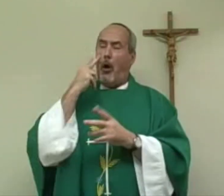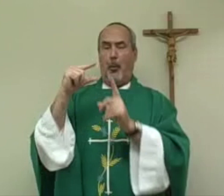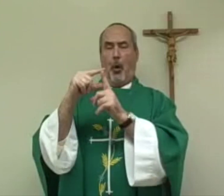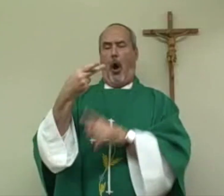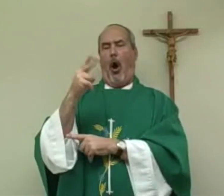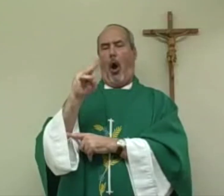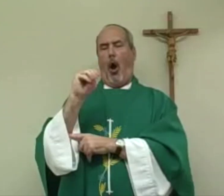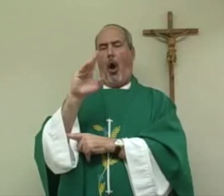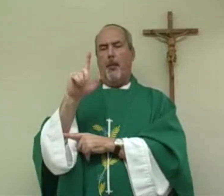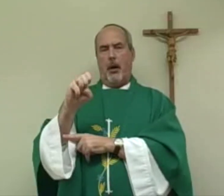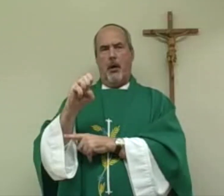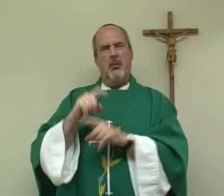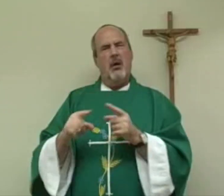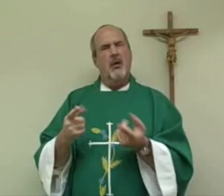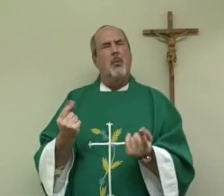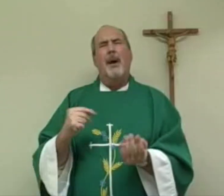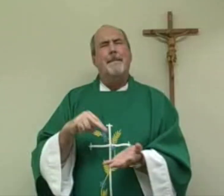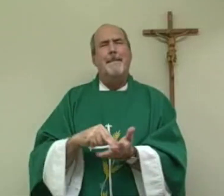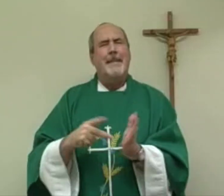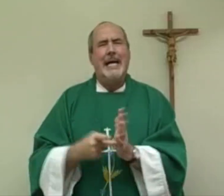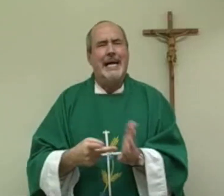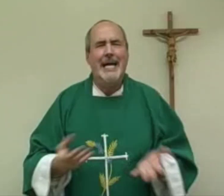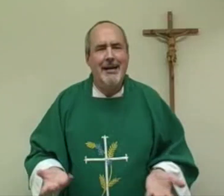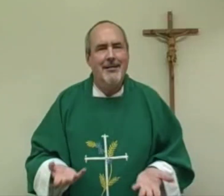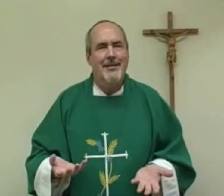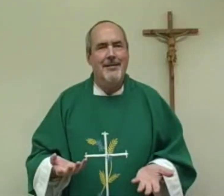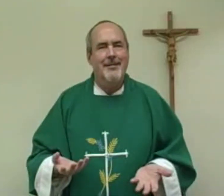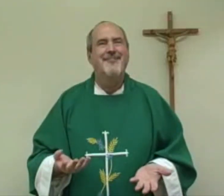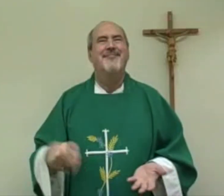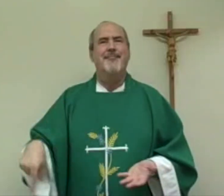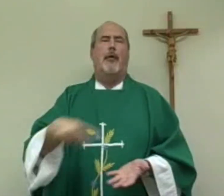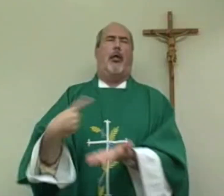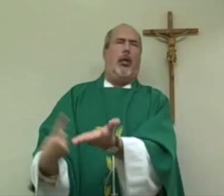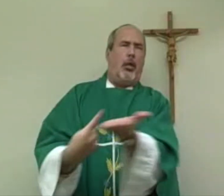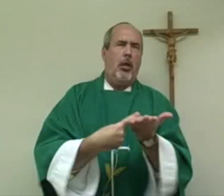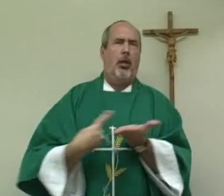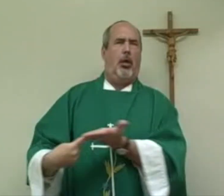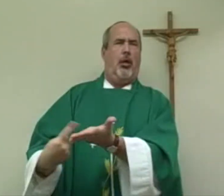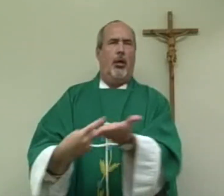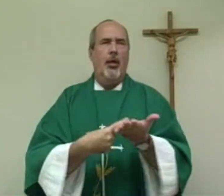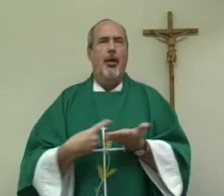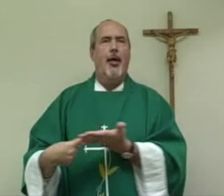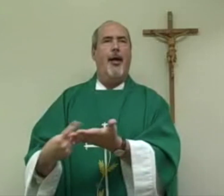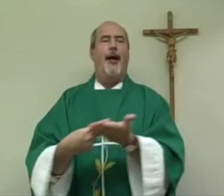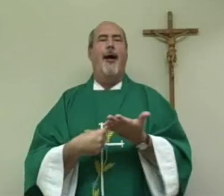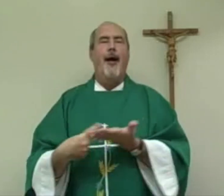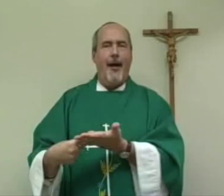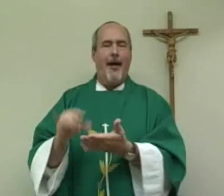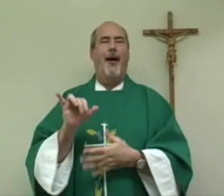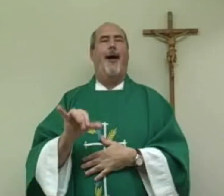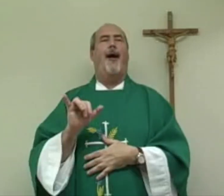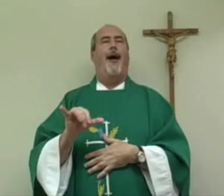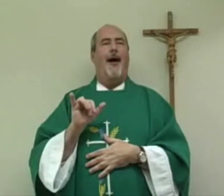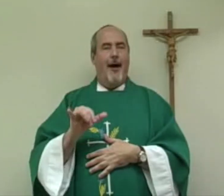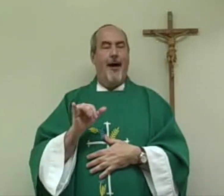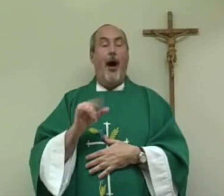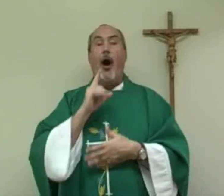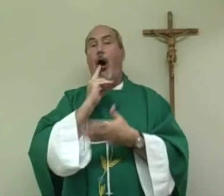I thought, oh, that's right. We often see that word humble or humility. So we had a great conversation about